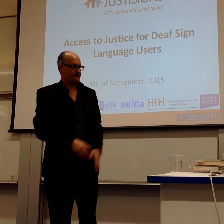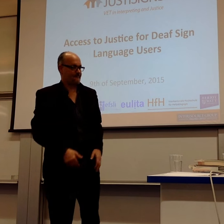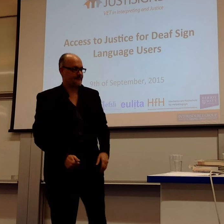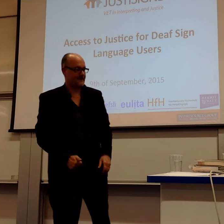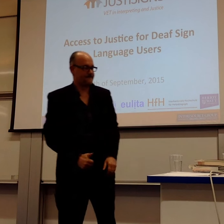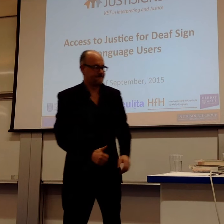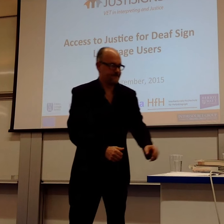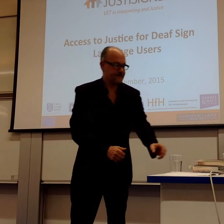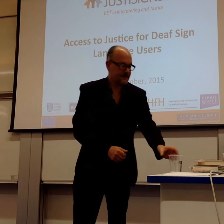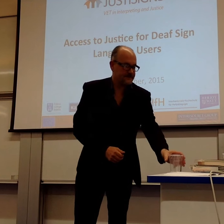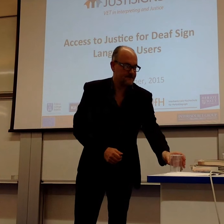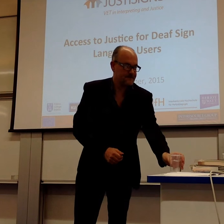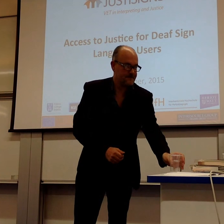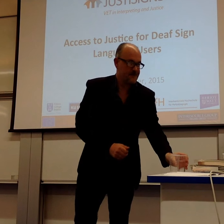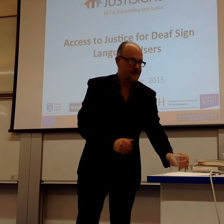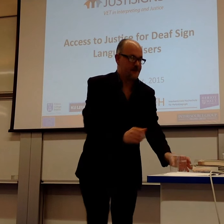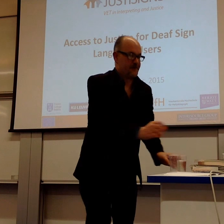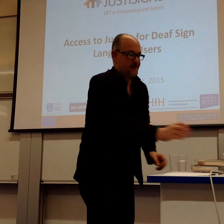to do. So I'll pass over to Jemina and Robert now.